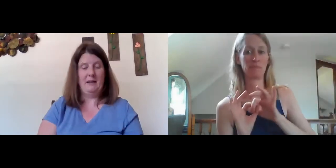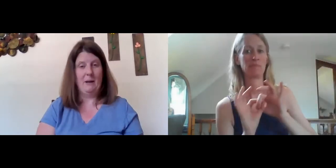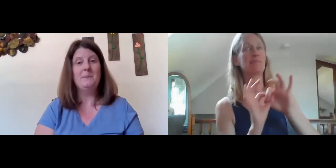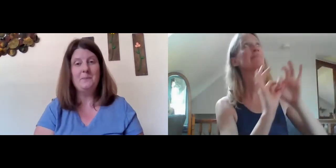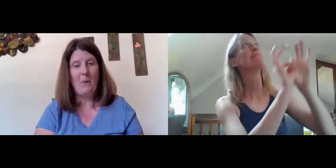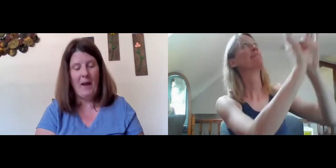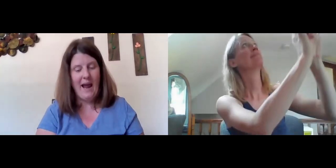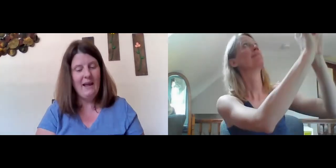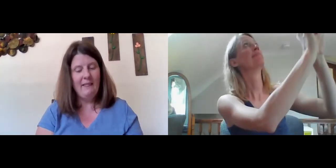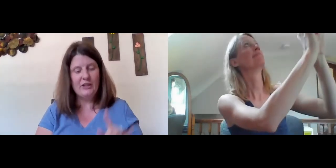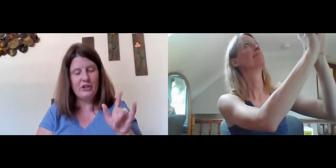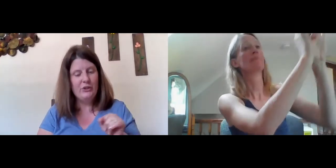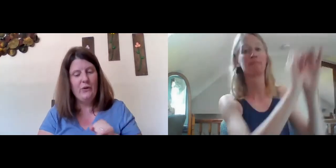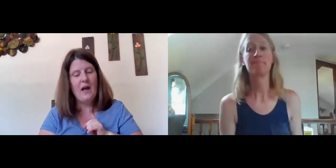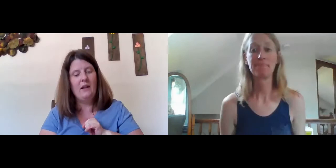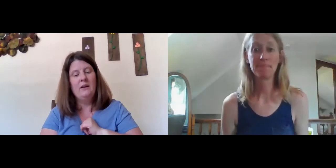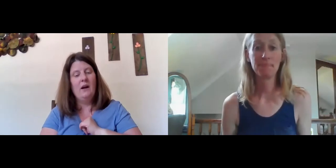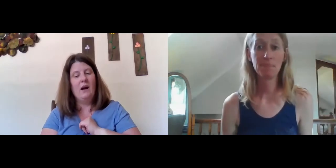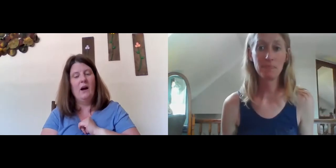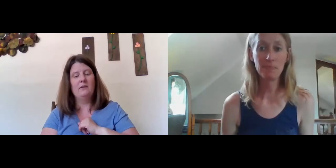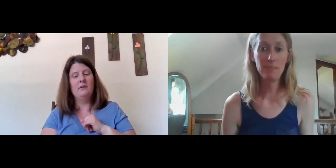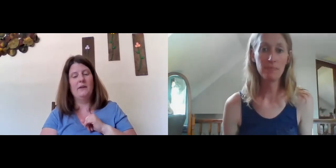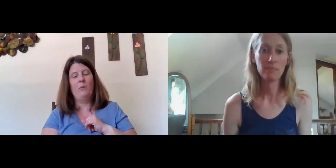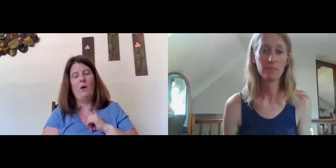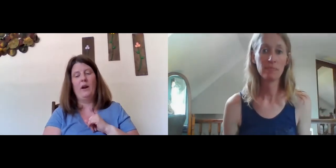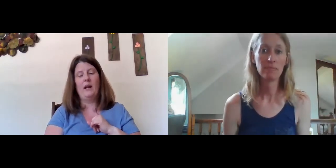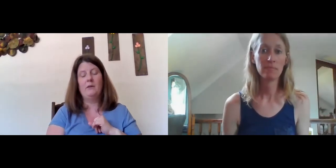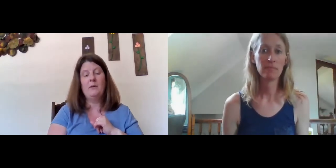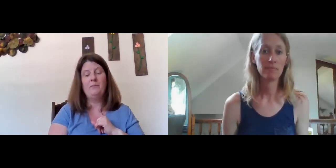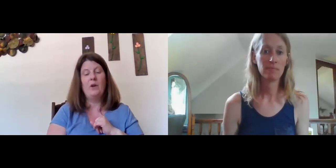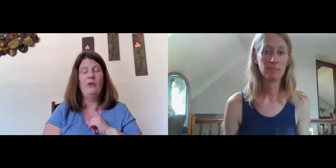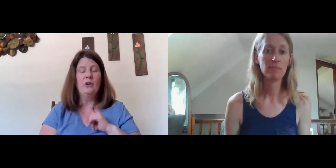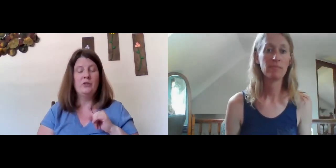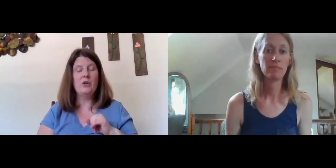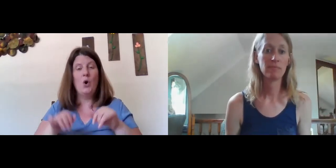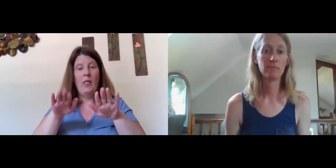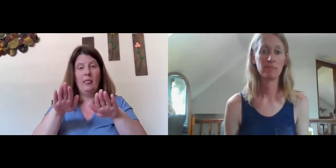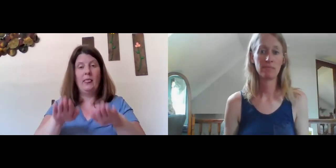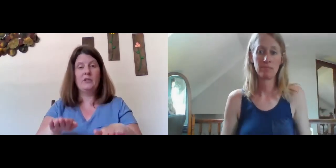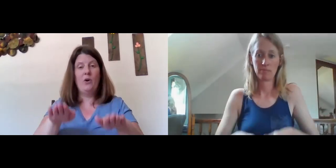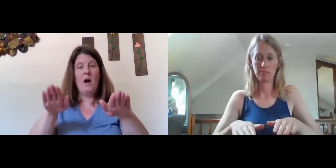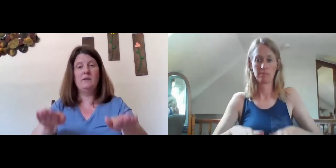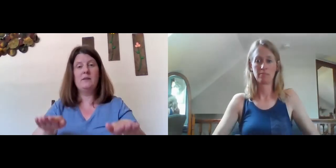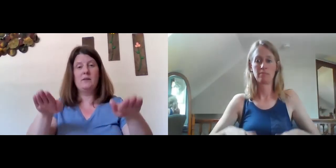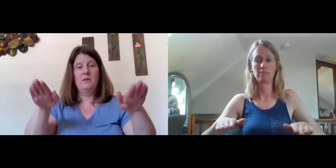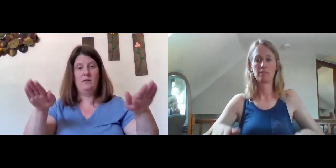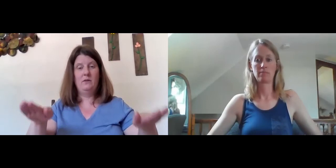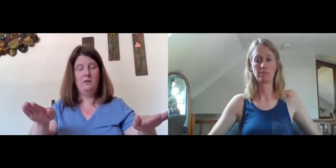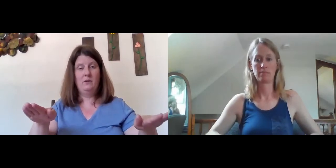Belong to him. Okay, let's just do that little part again. So little